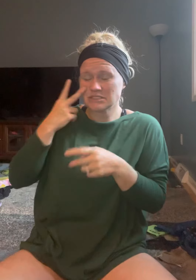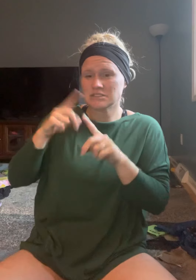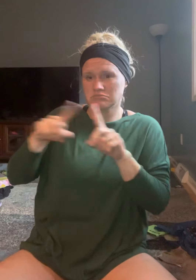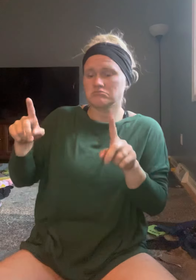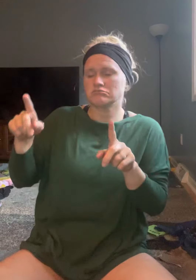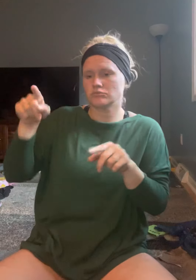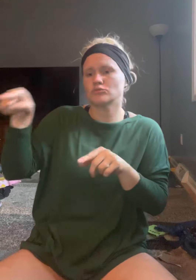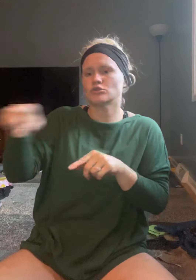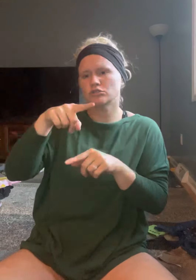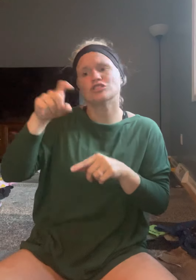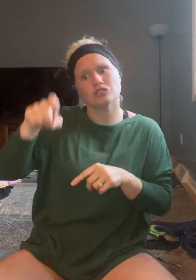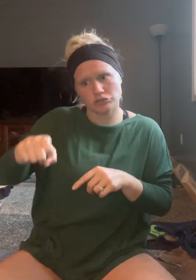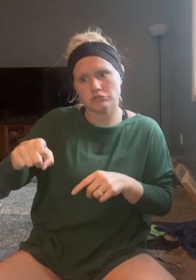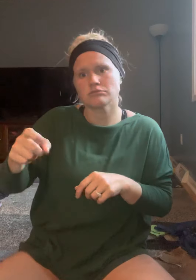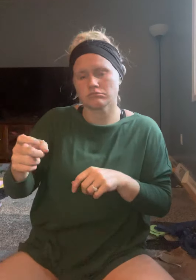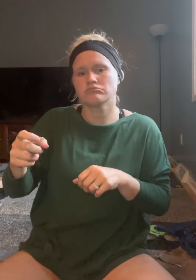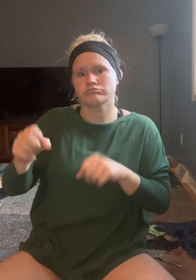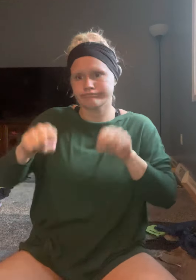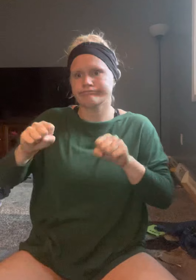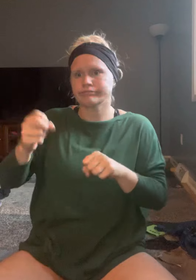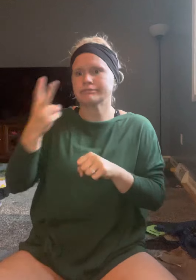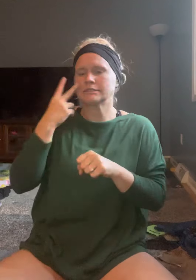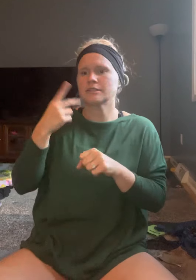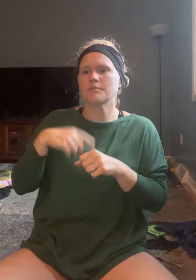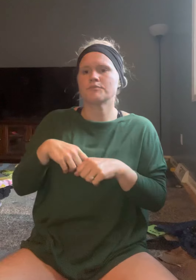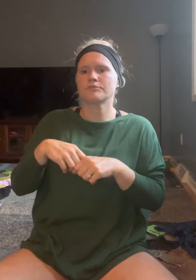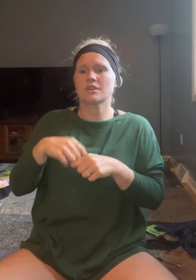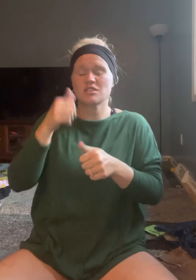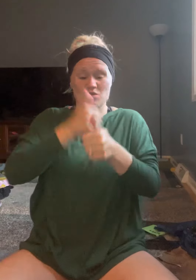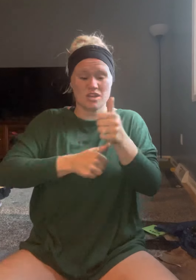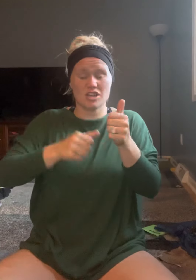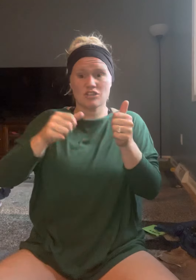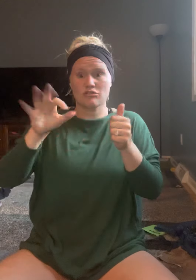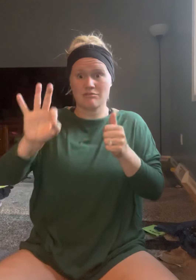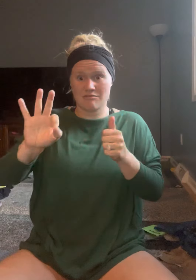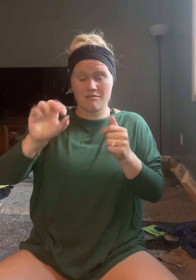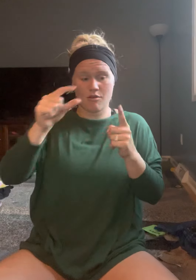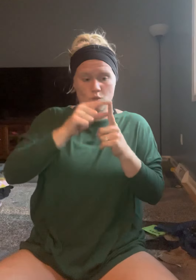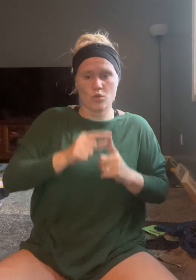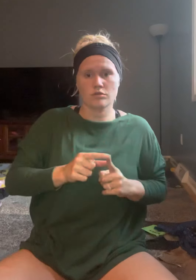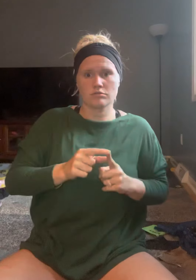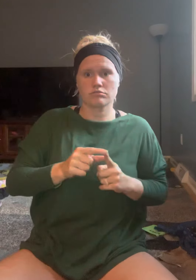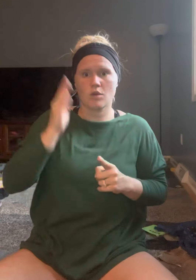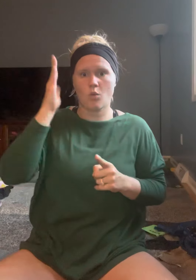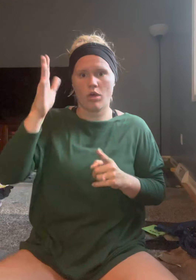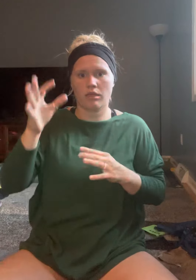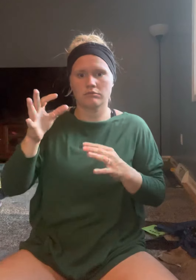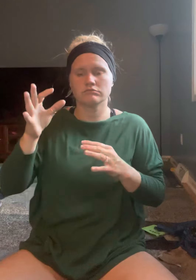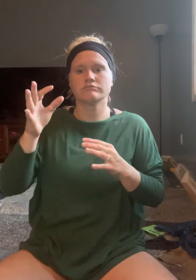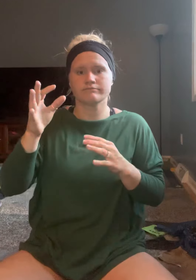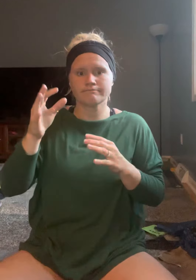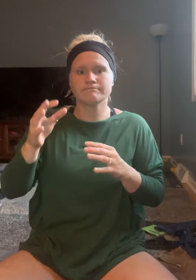go through those words one at a time and make sure you understand each one of those. So copy it down as we